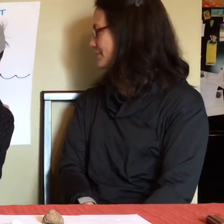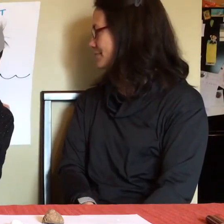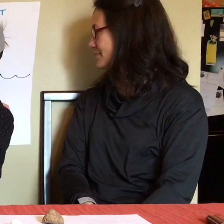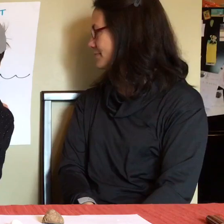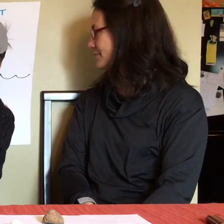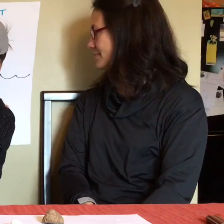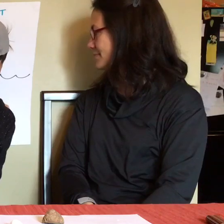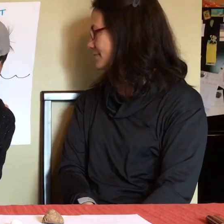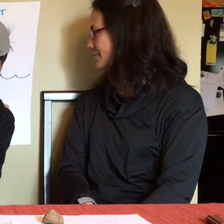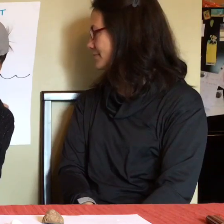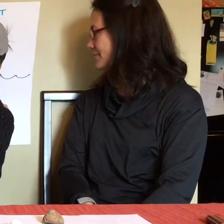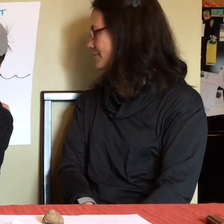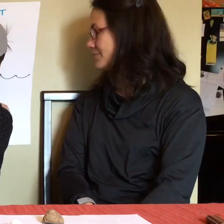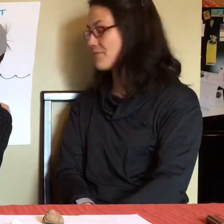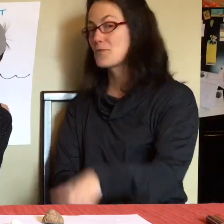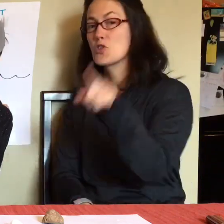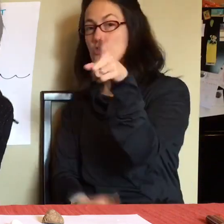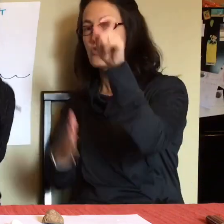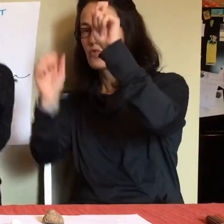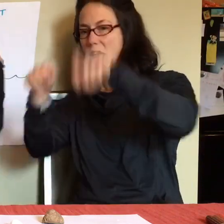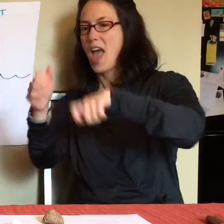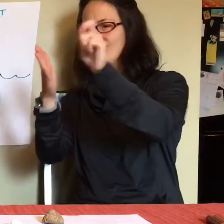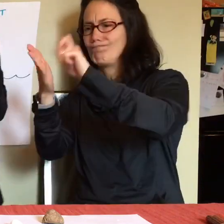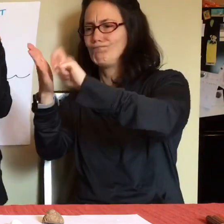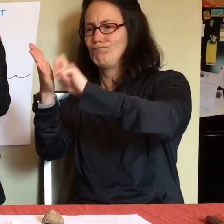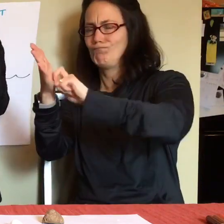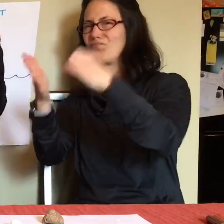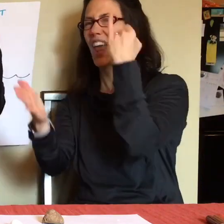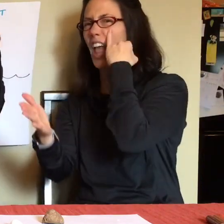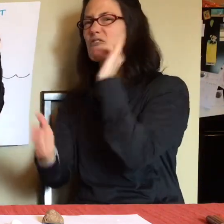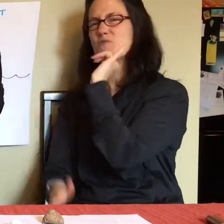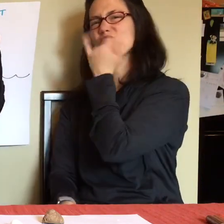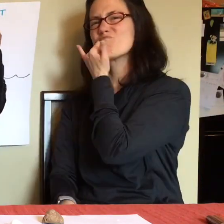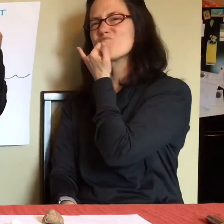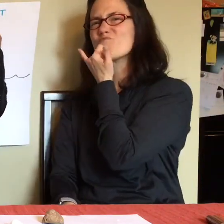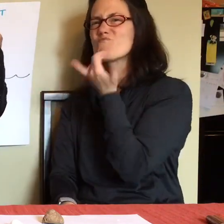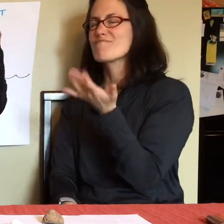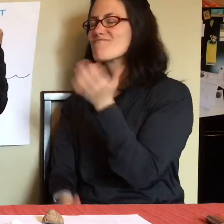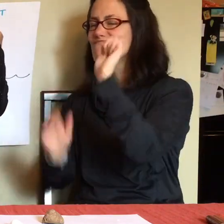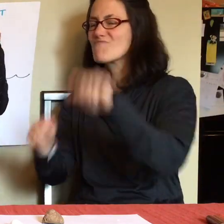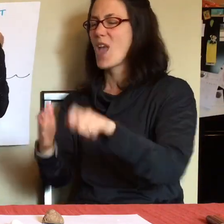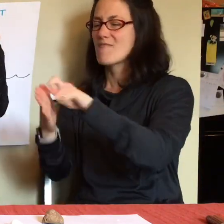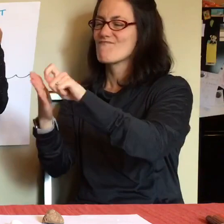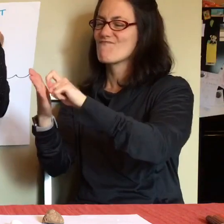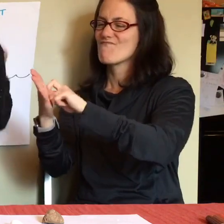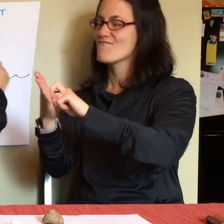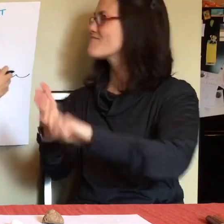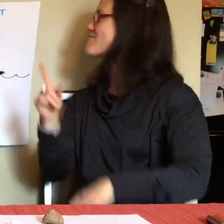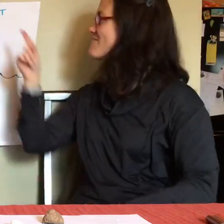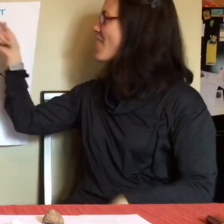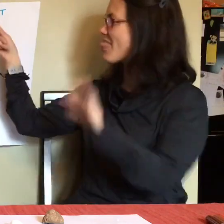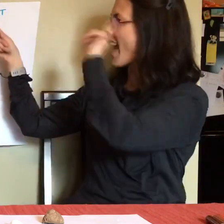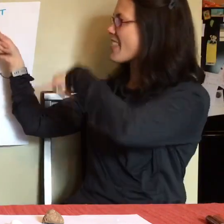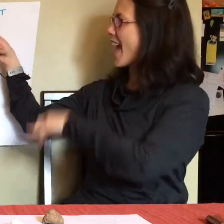off up there. If you accidentally do it wrong, you can scribble it out. Like that.